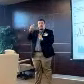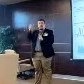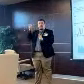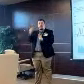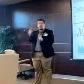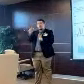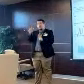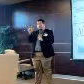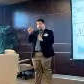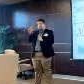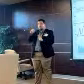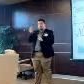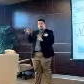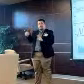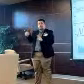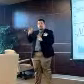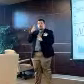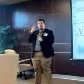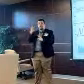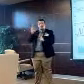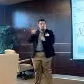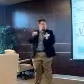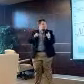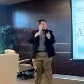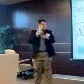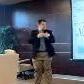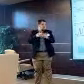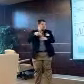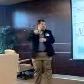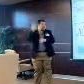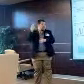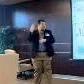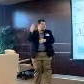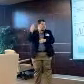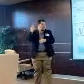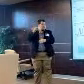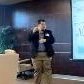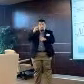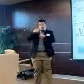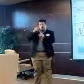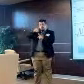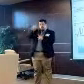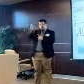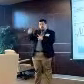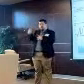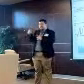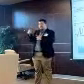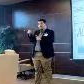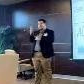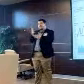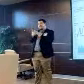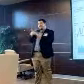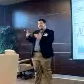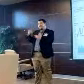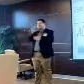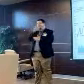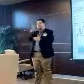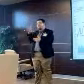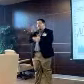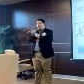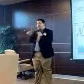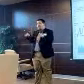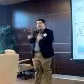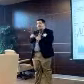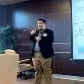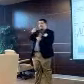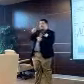around 23%. You can see again some of the higher positivity rates are in some of our rural counties: